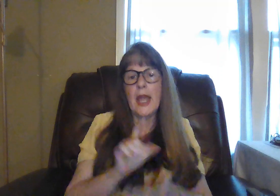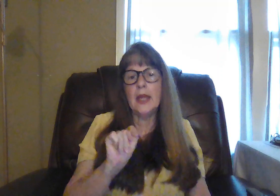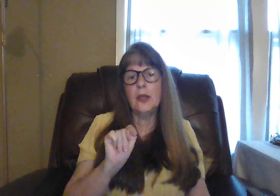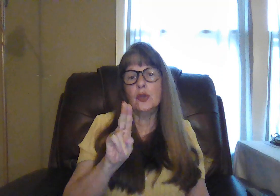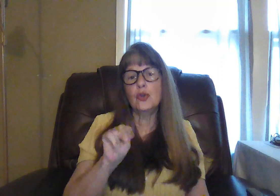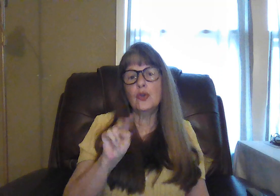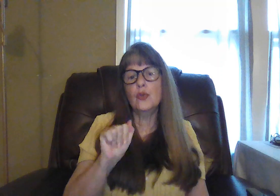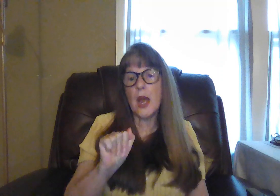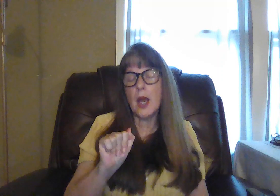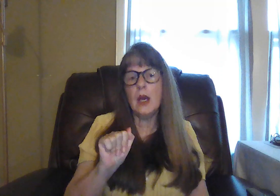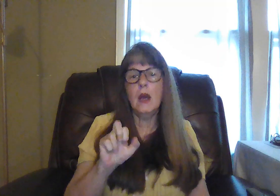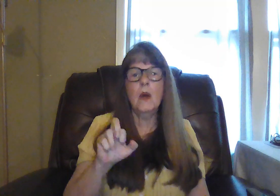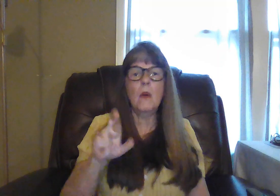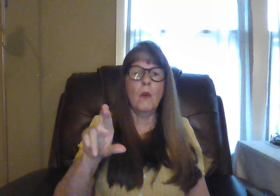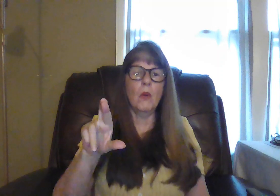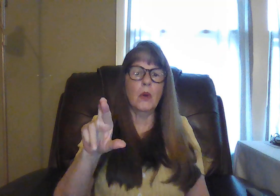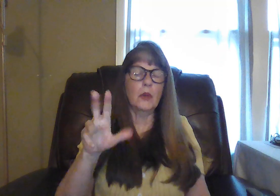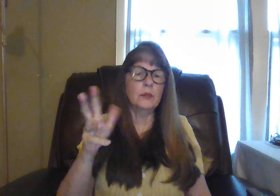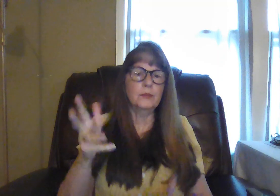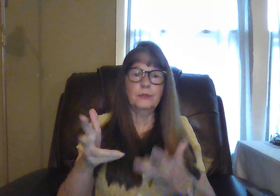canned tuna, or